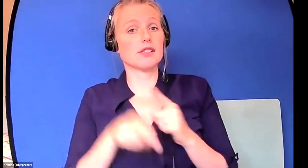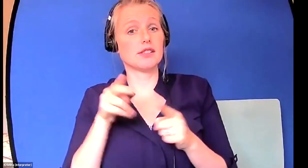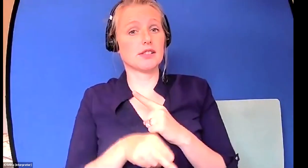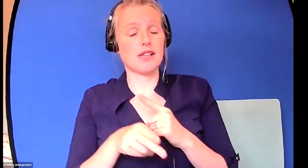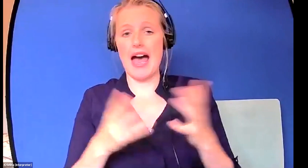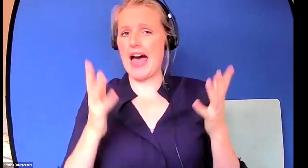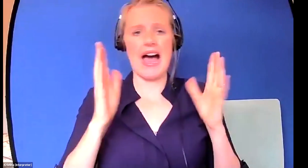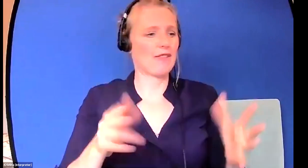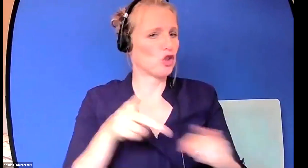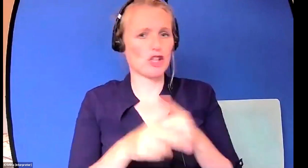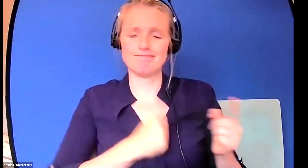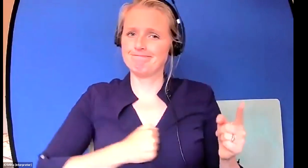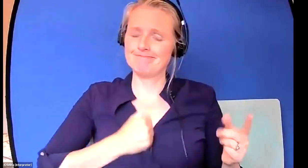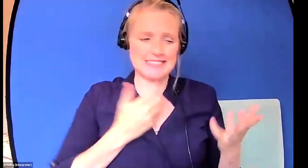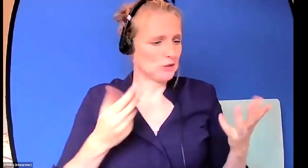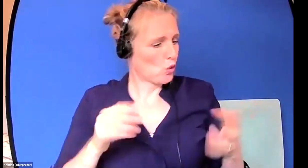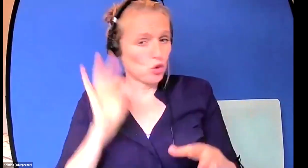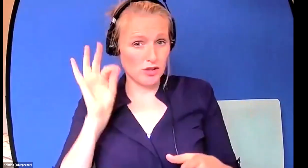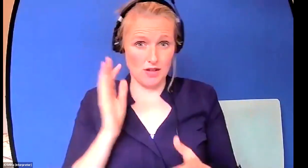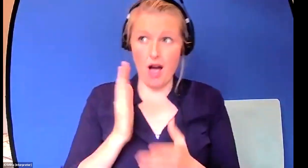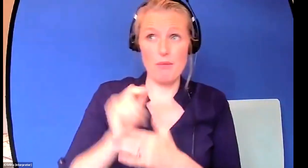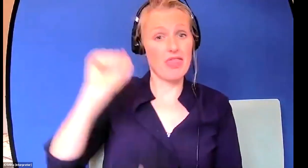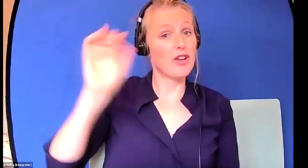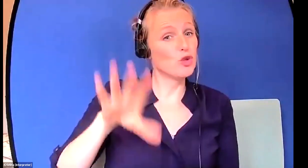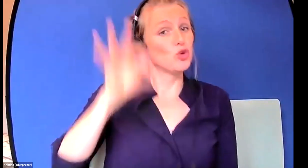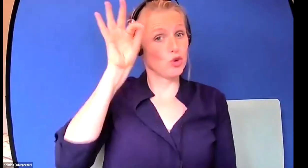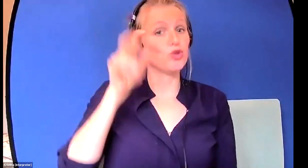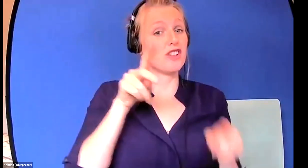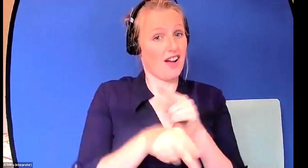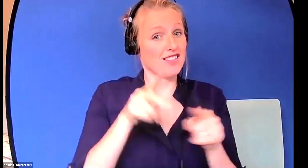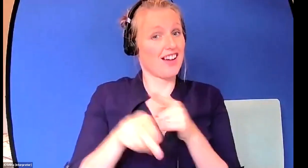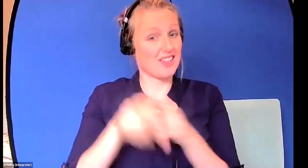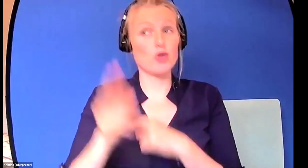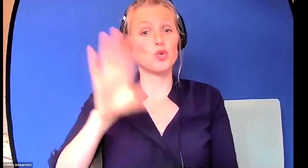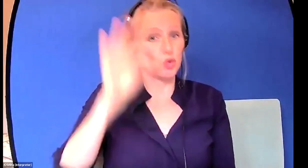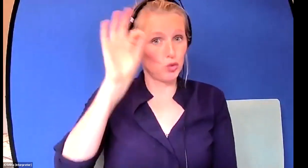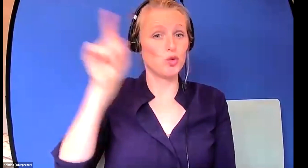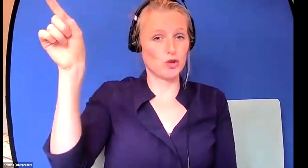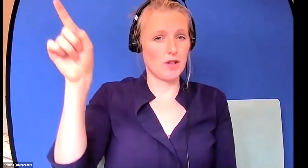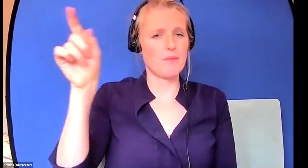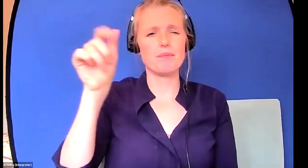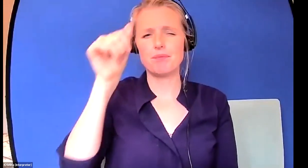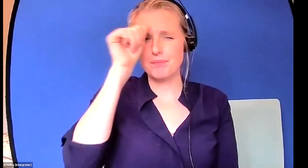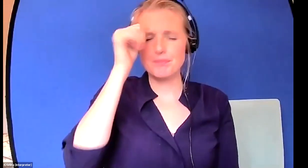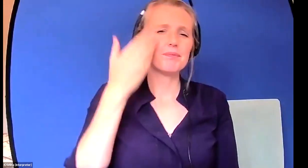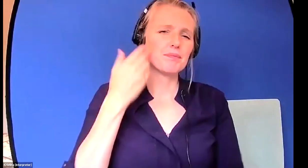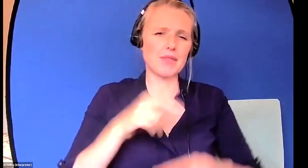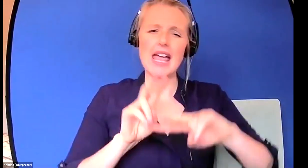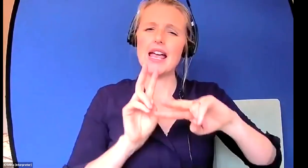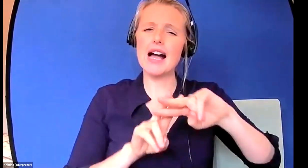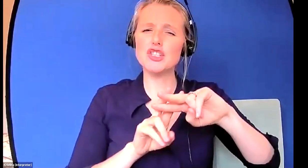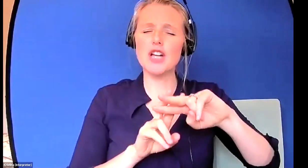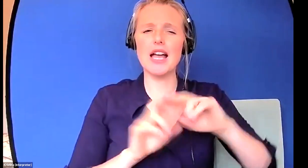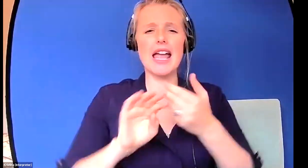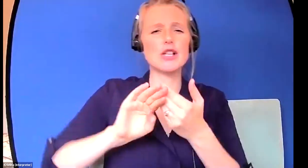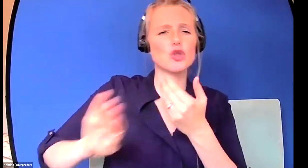of unassailable law. The continued efforts recently of hashtag excluded UK freelancers